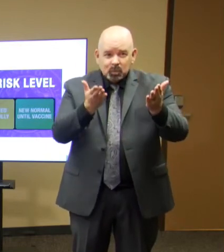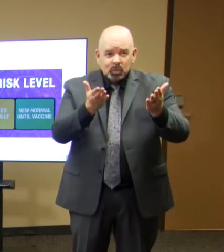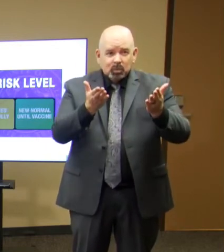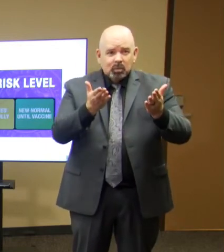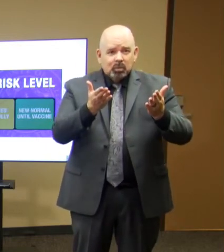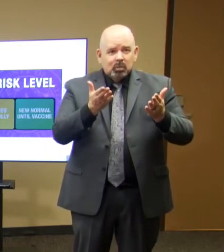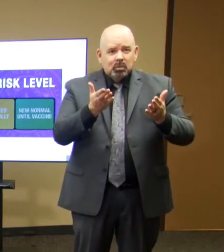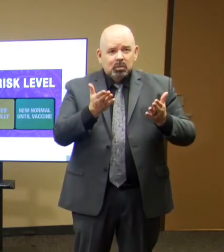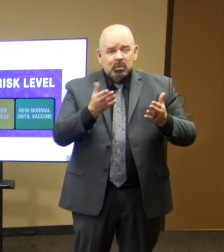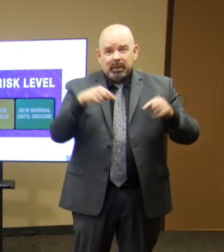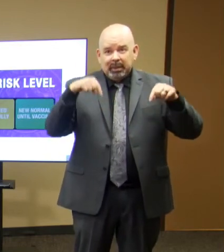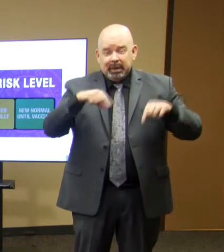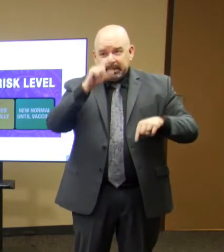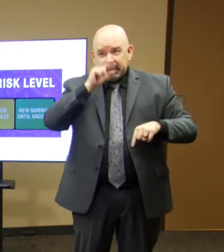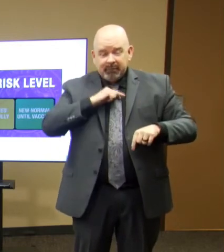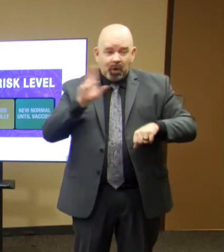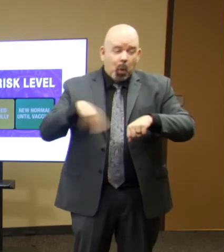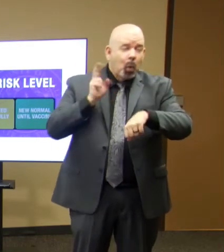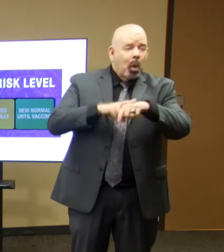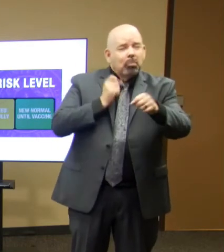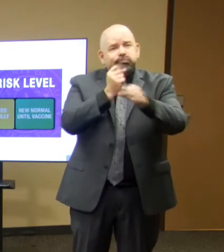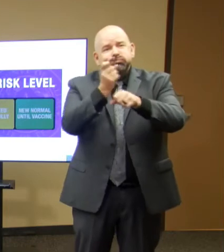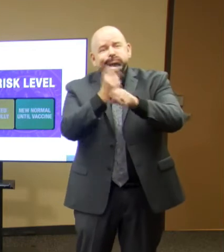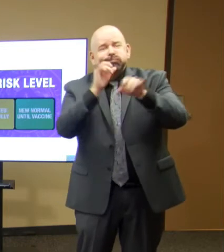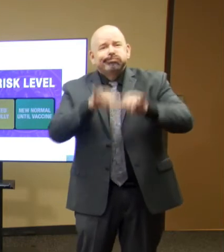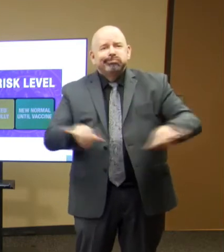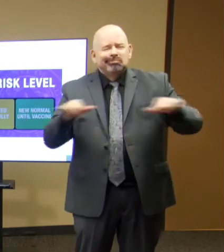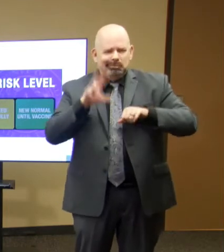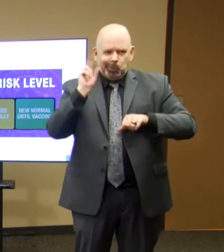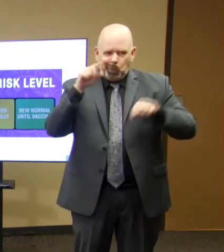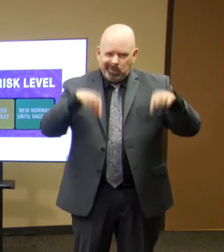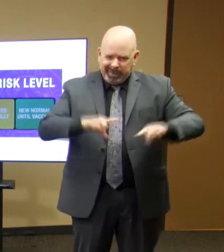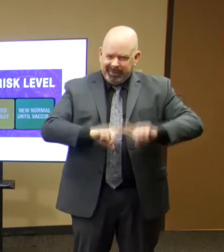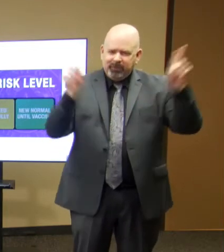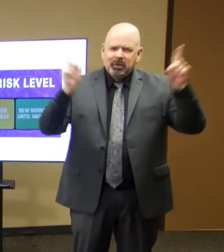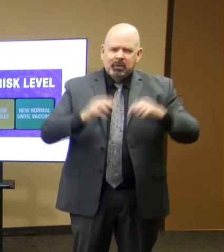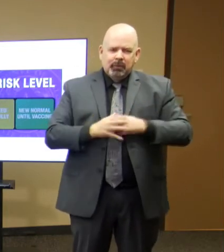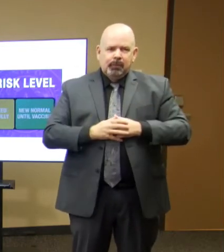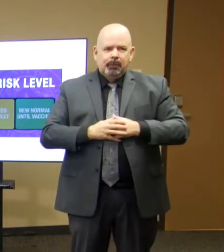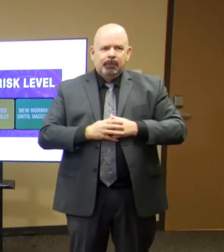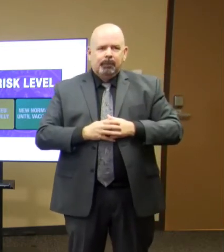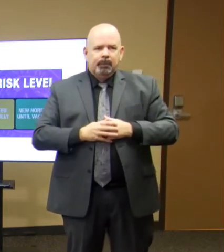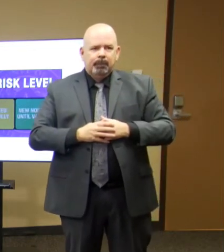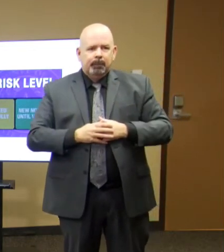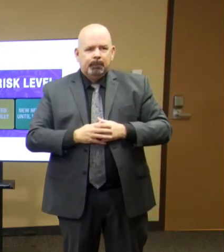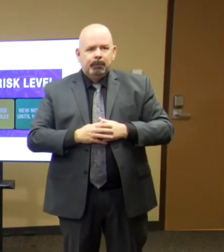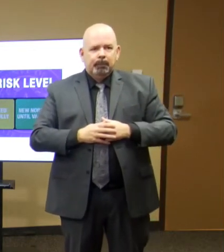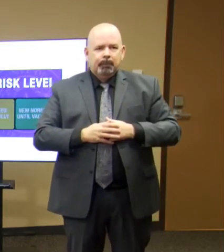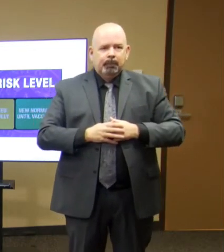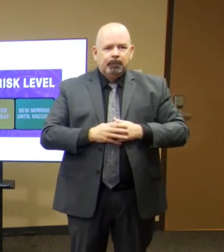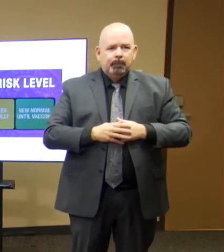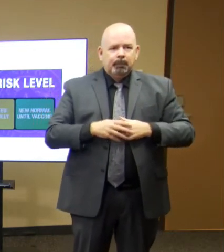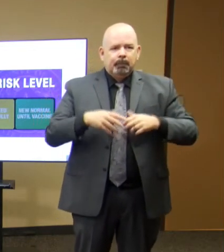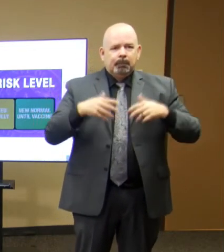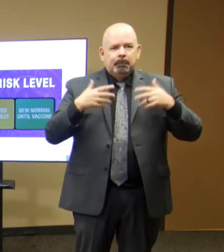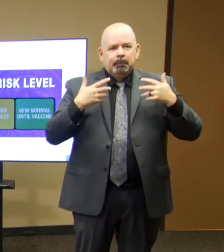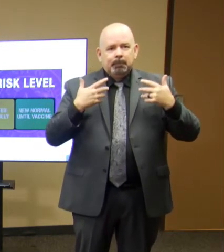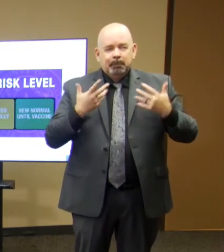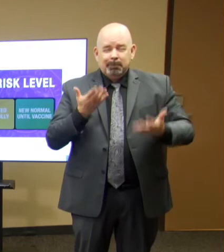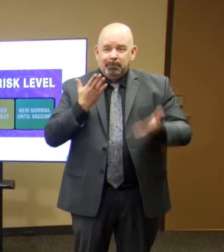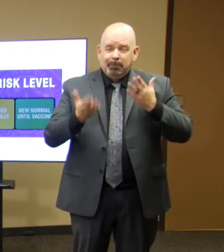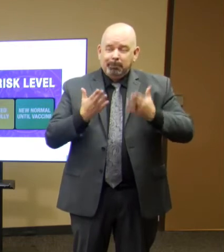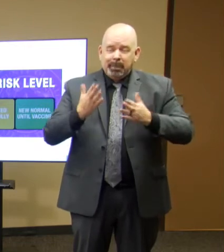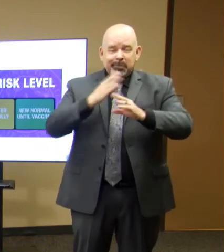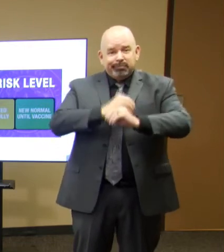things distant, virtually. If you are planning having friends and family over at the holidays, we recommend, as the judge